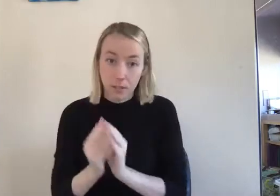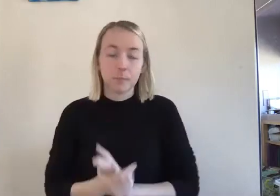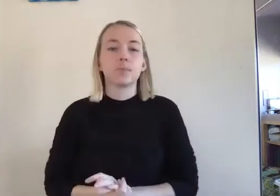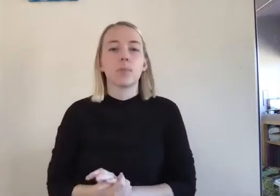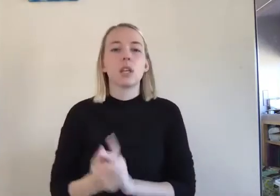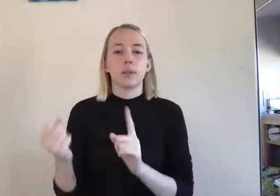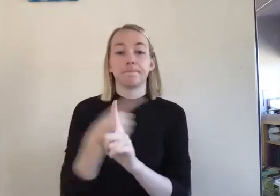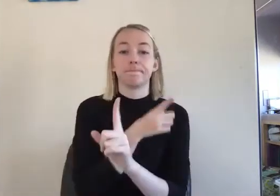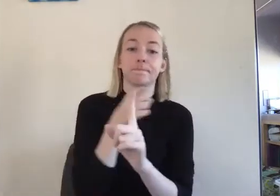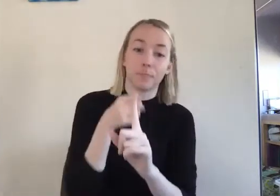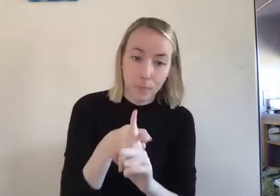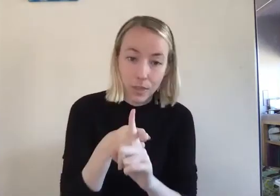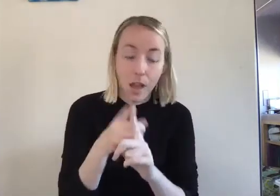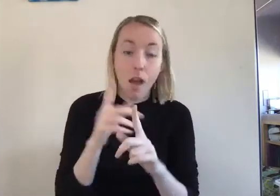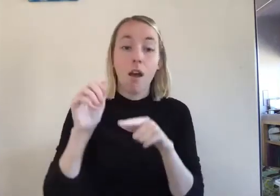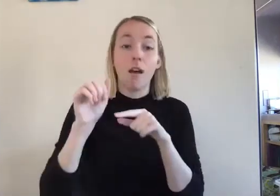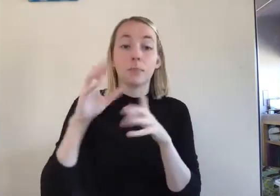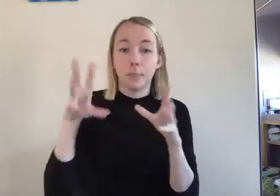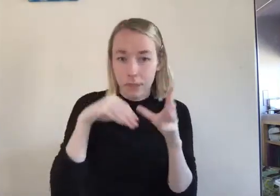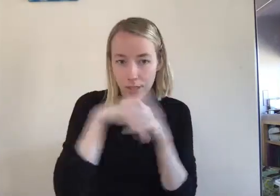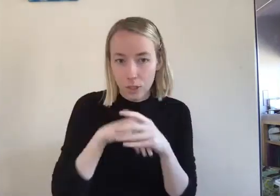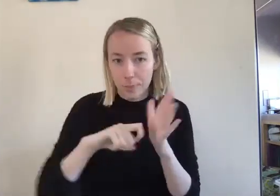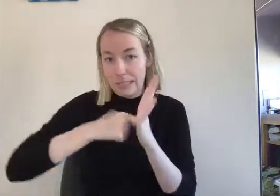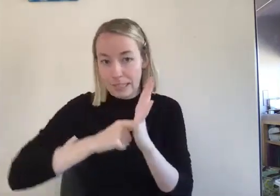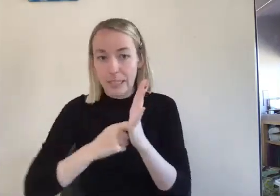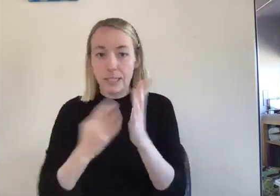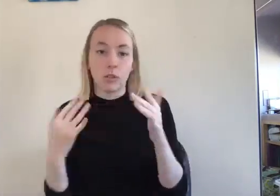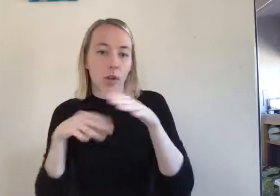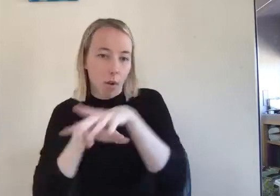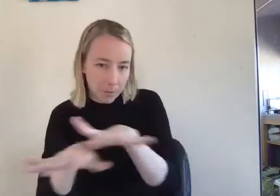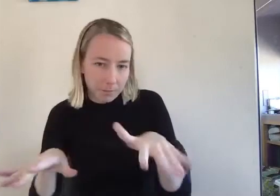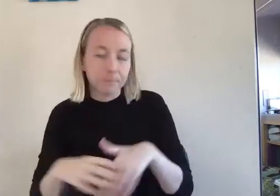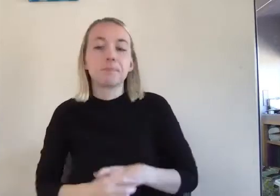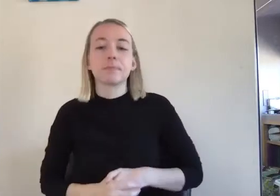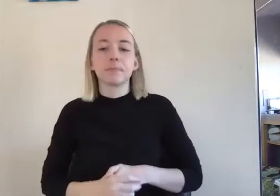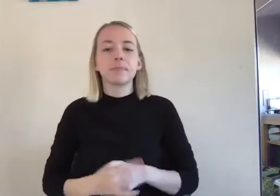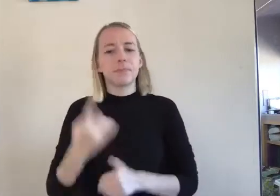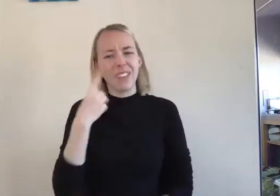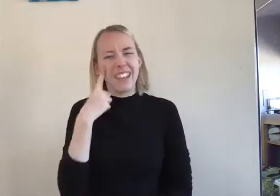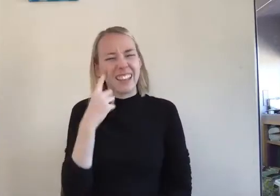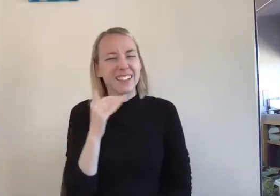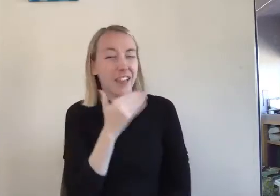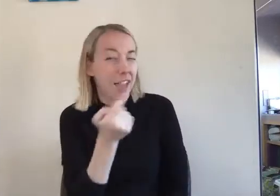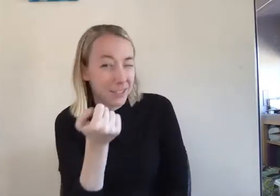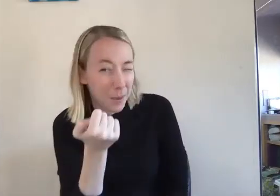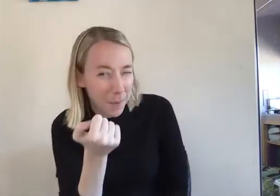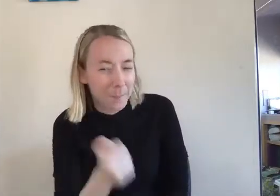So coming back to participation is the key to harmony, I still think there's a little bit of a lie in there,